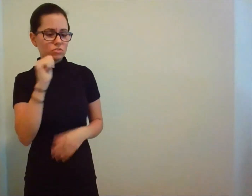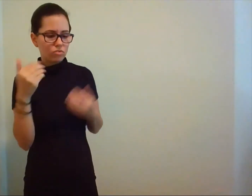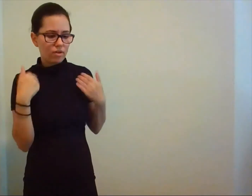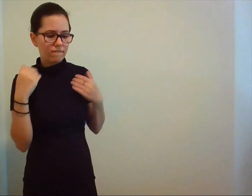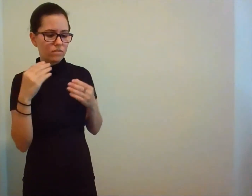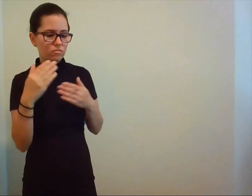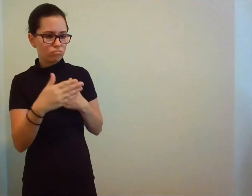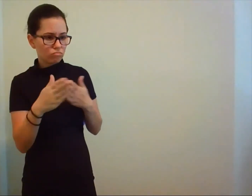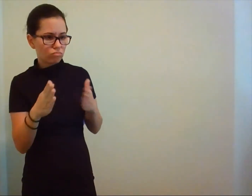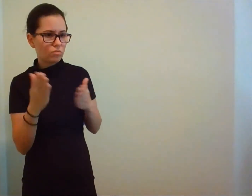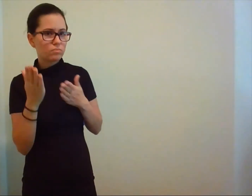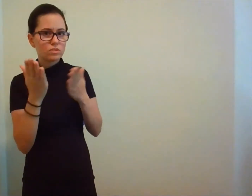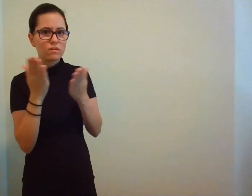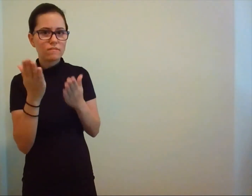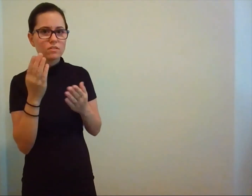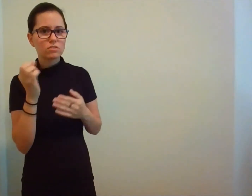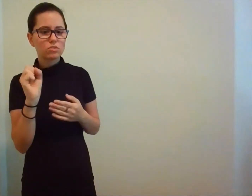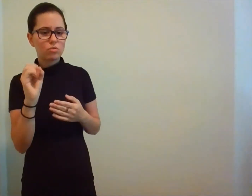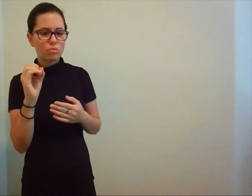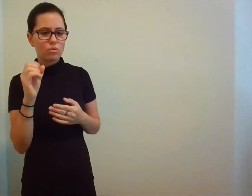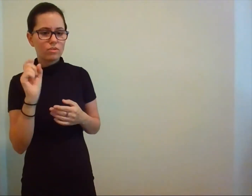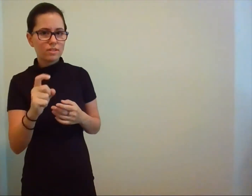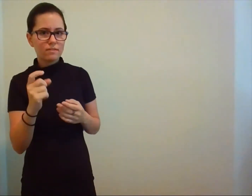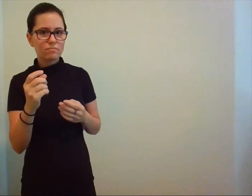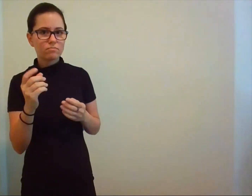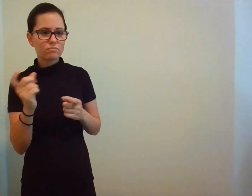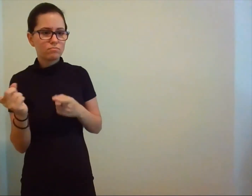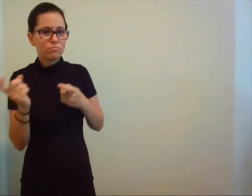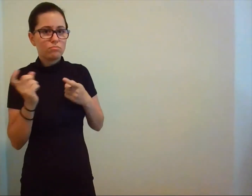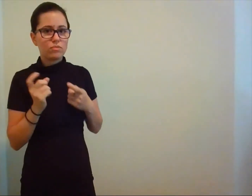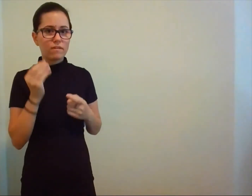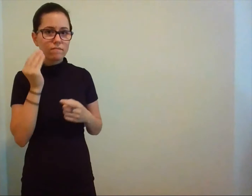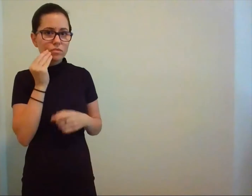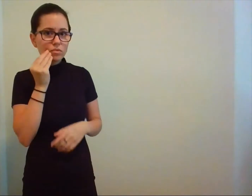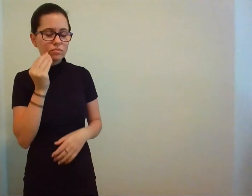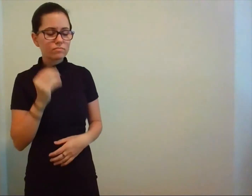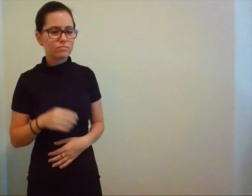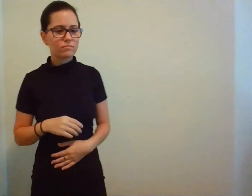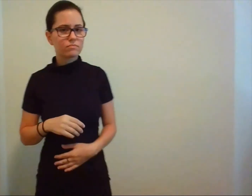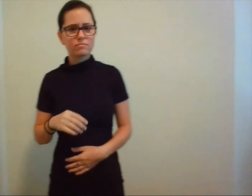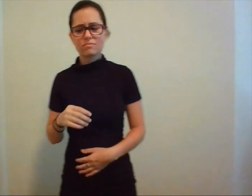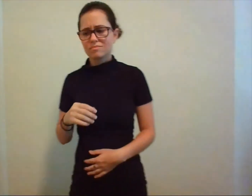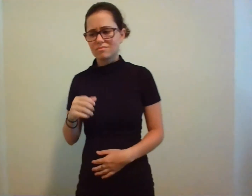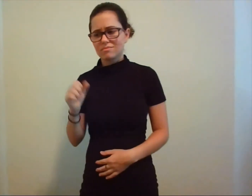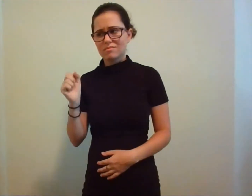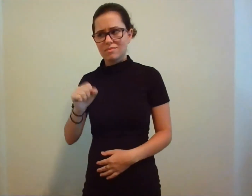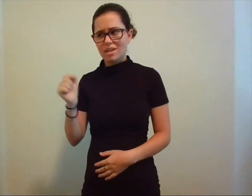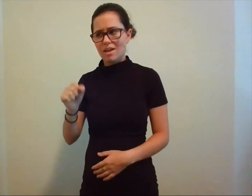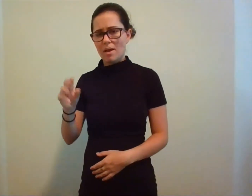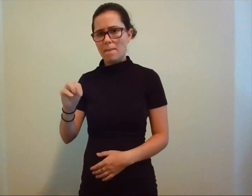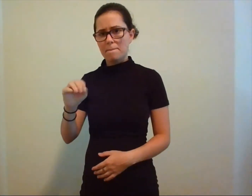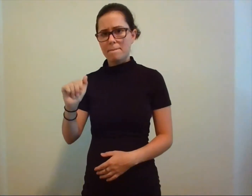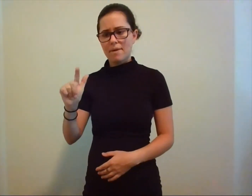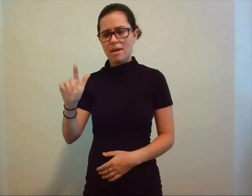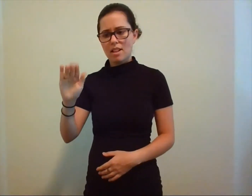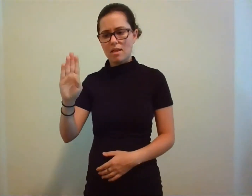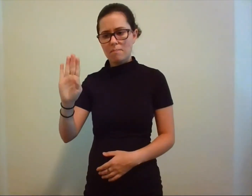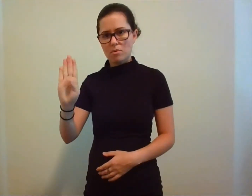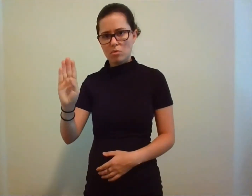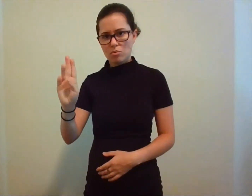in Malibu. Malibu doesn't have anything. I don't even, people say there's like a market. I don't know. I've never. The market's big now. It's kind of